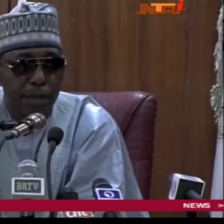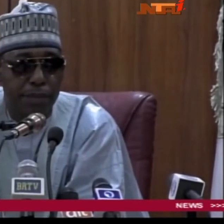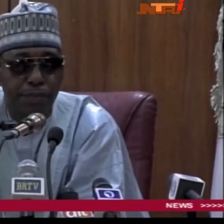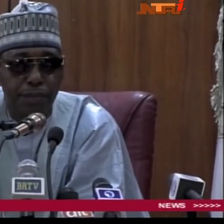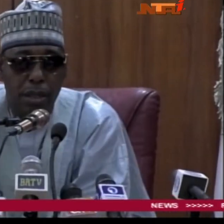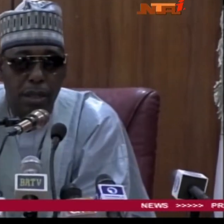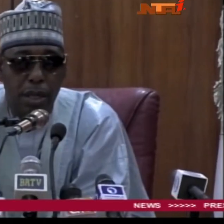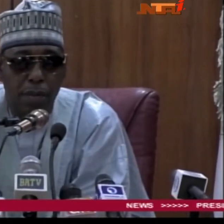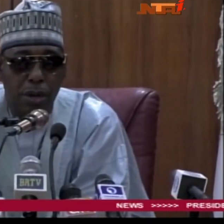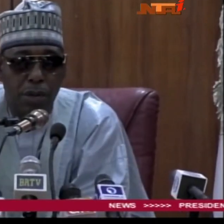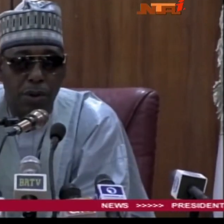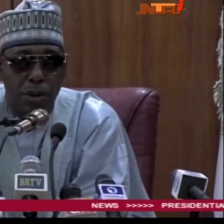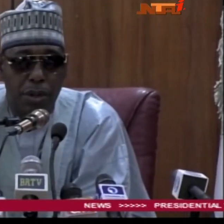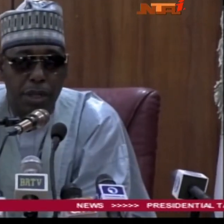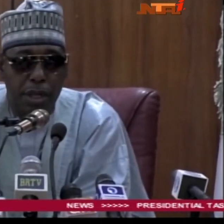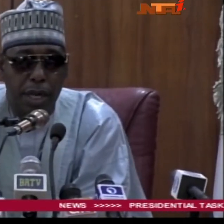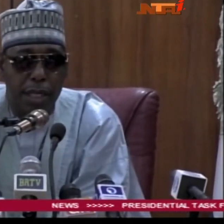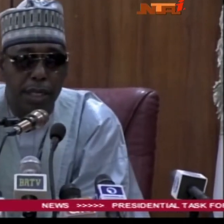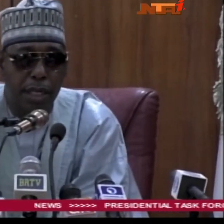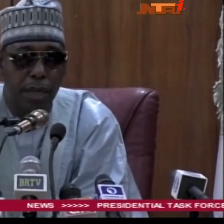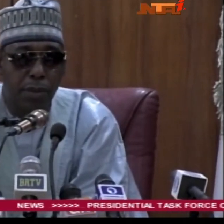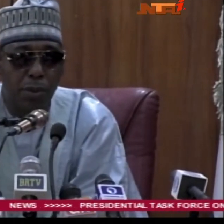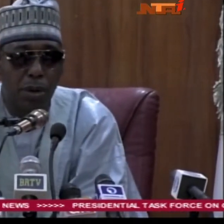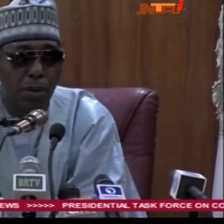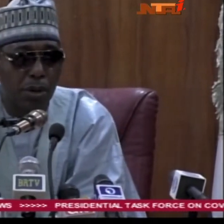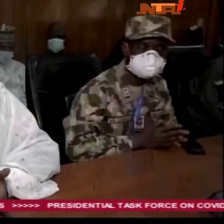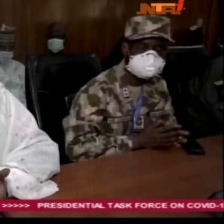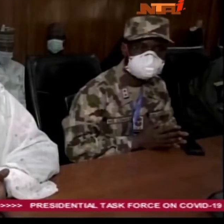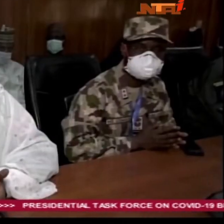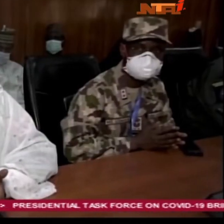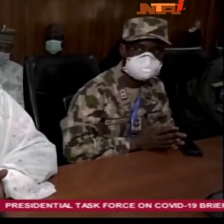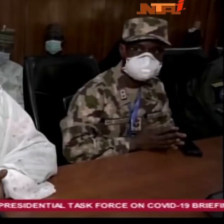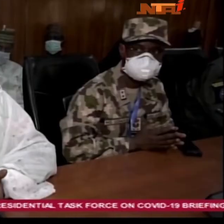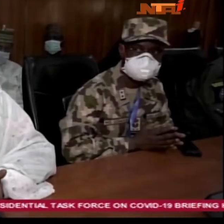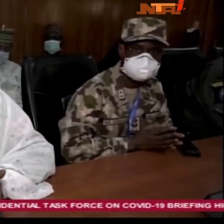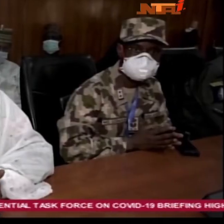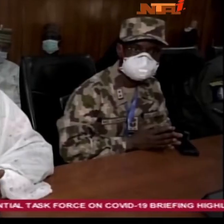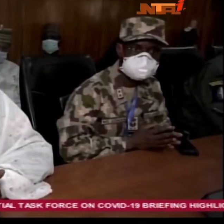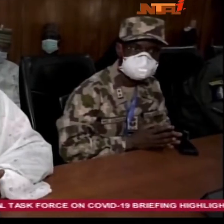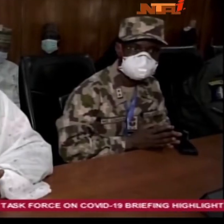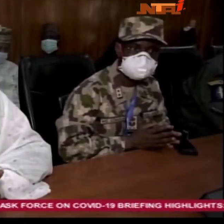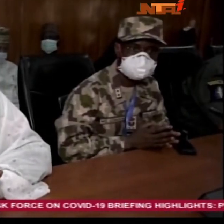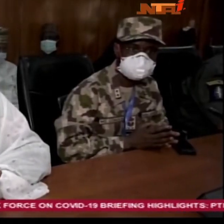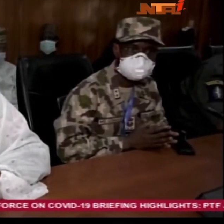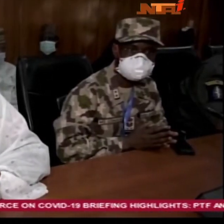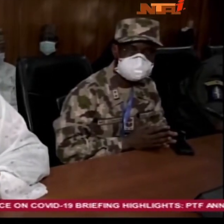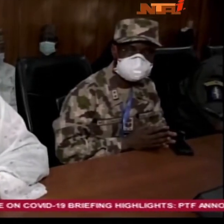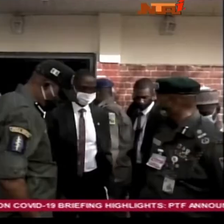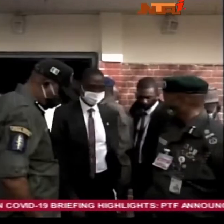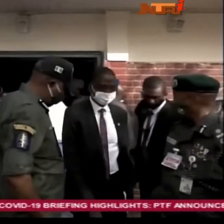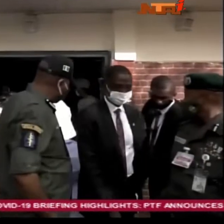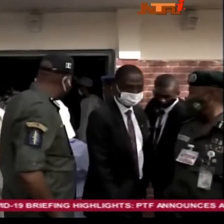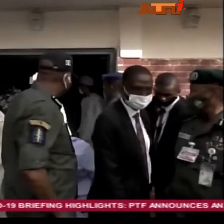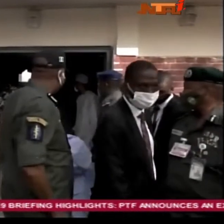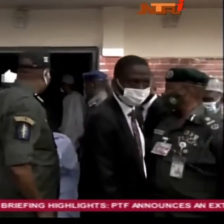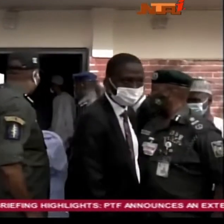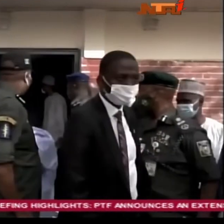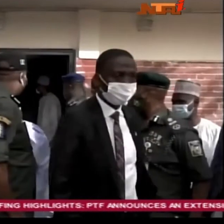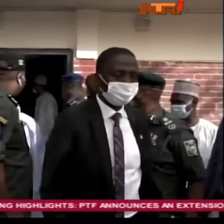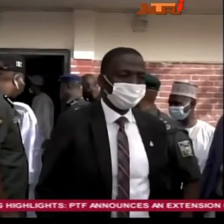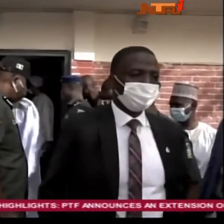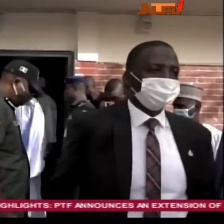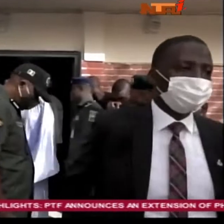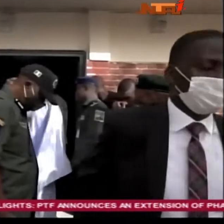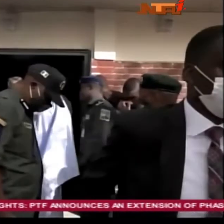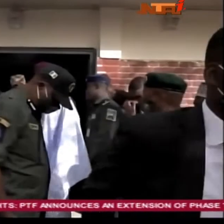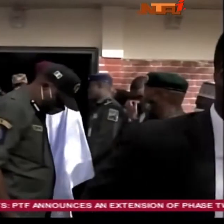insurgency. The governor also appreciated commitment of the National Assembly to the cause of the Northeast. The delegation was also at the palace of the Shehu of